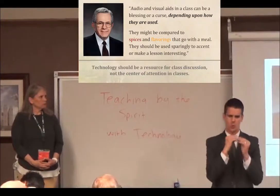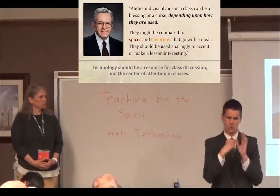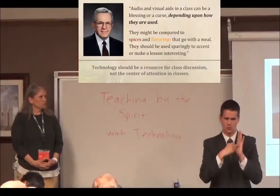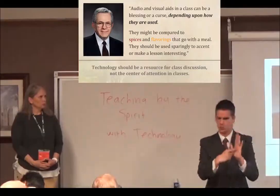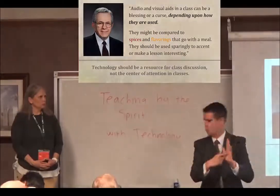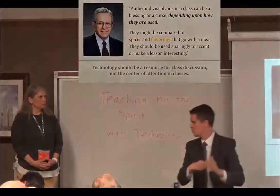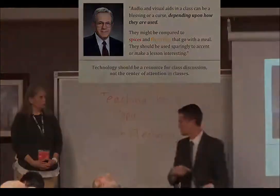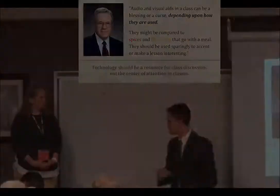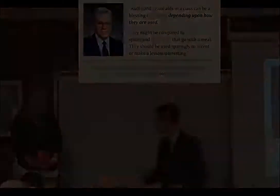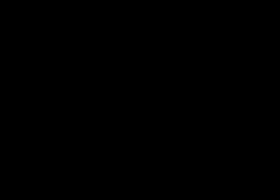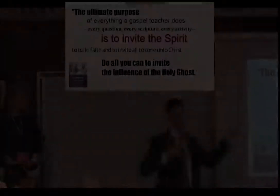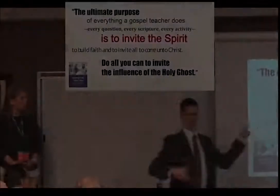down.